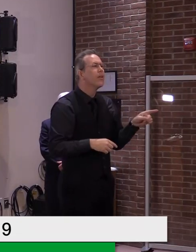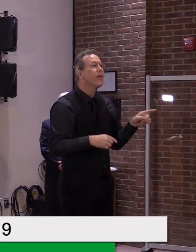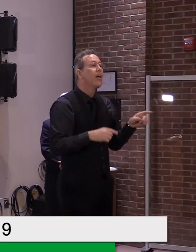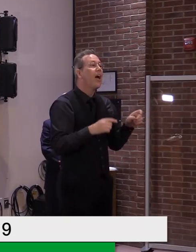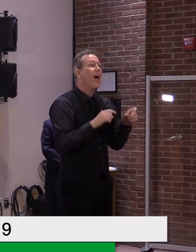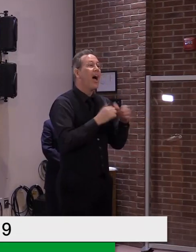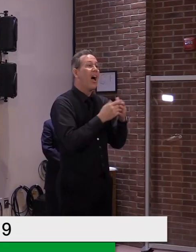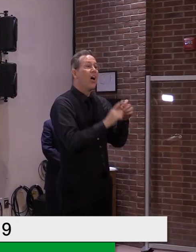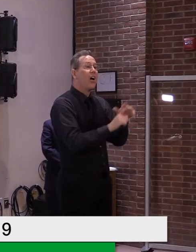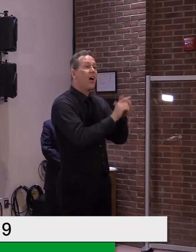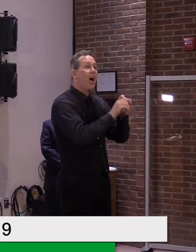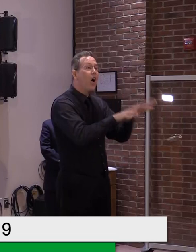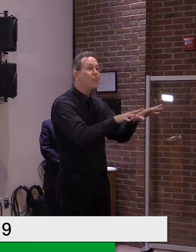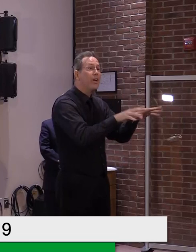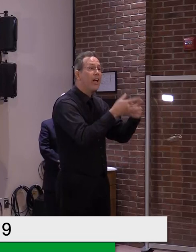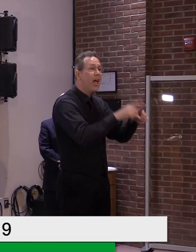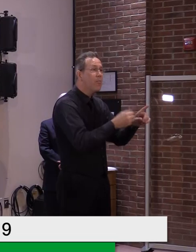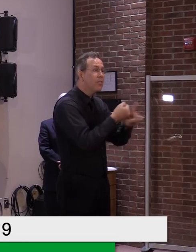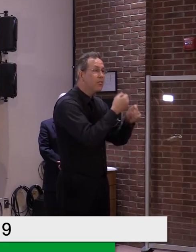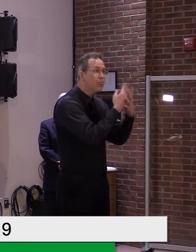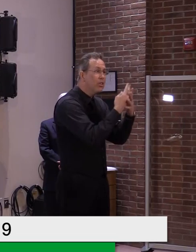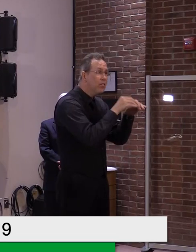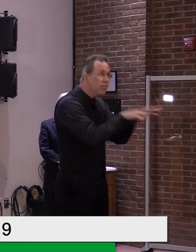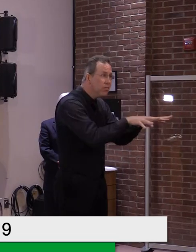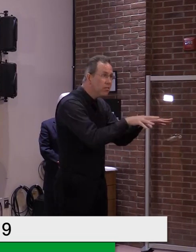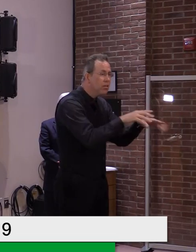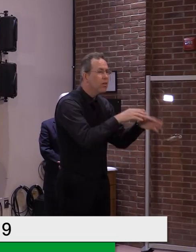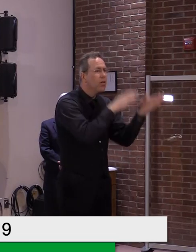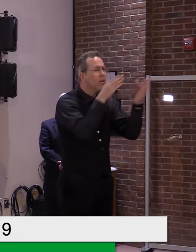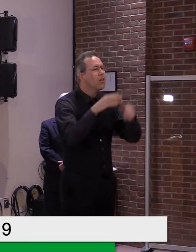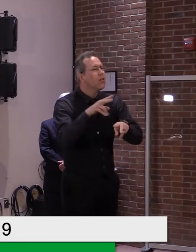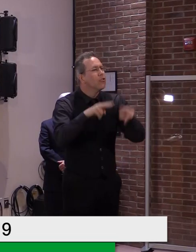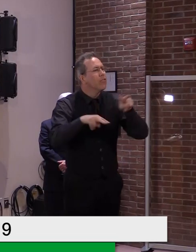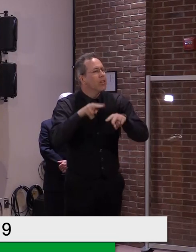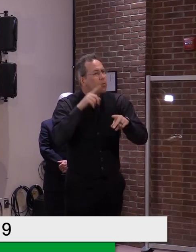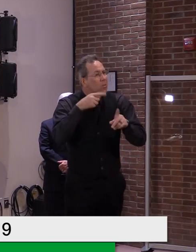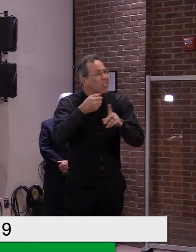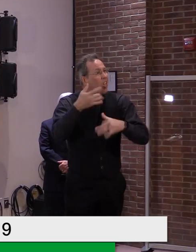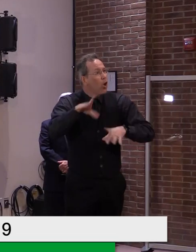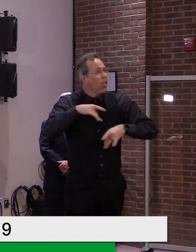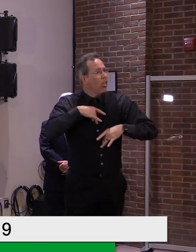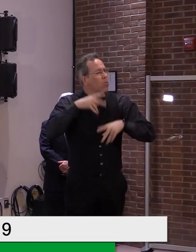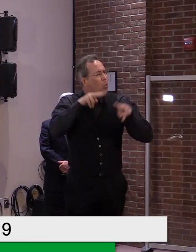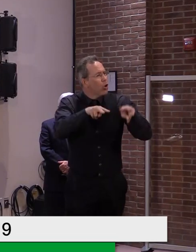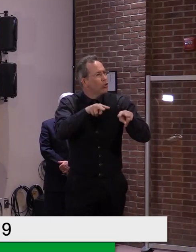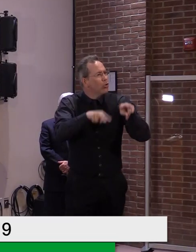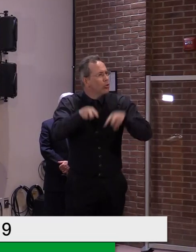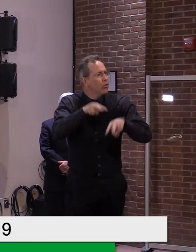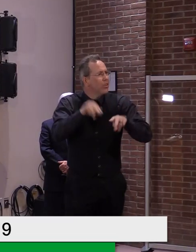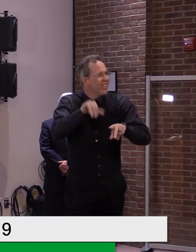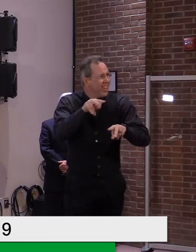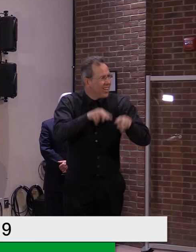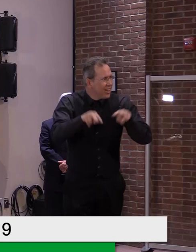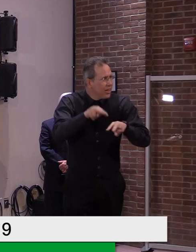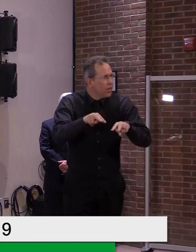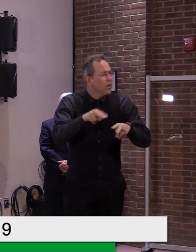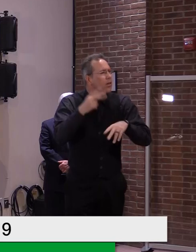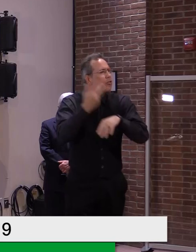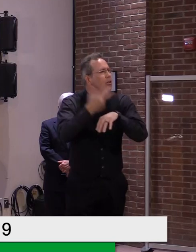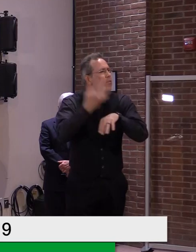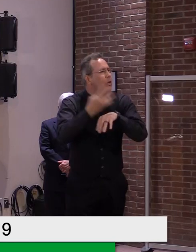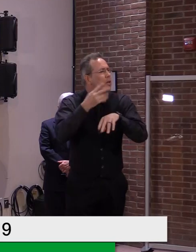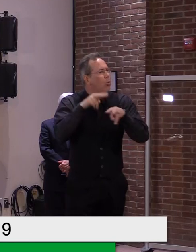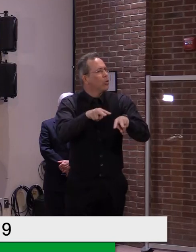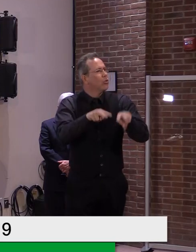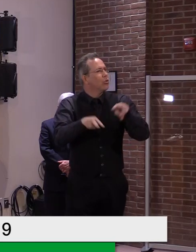those places. But in terms of outbreak management, just like when a nursing home in a state has a